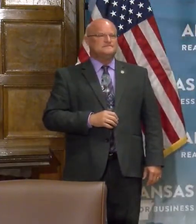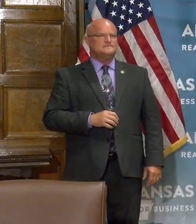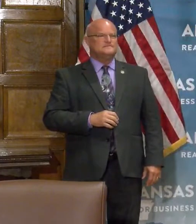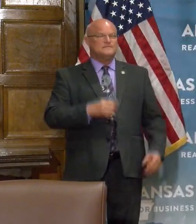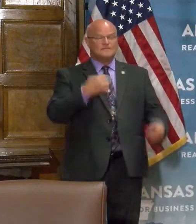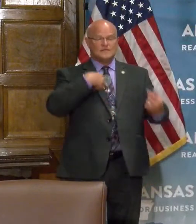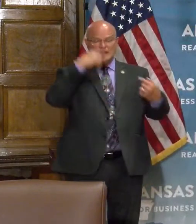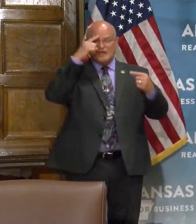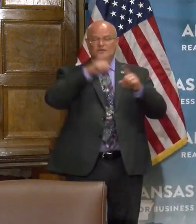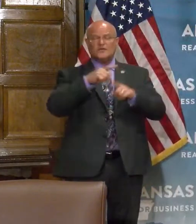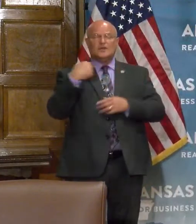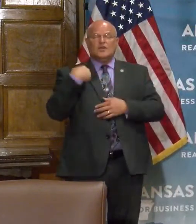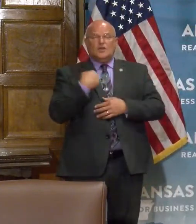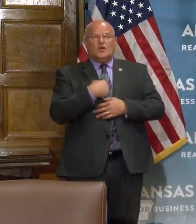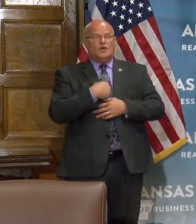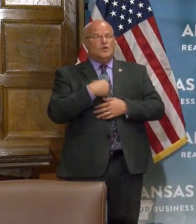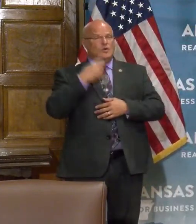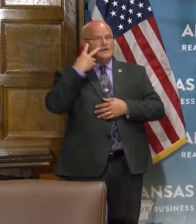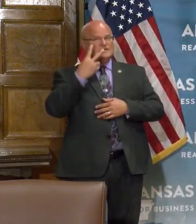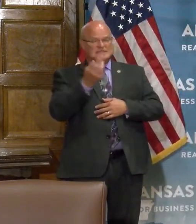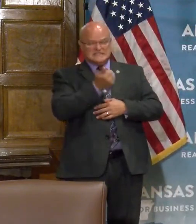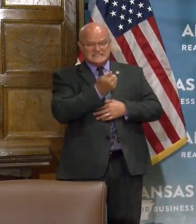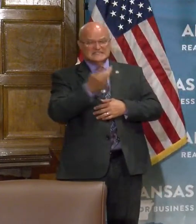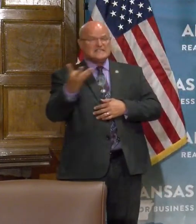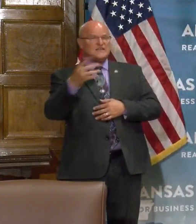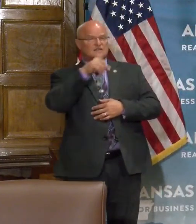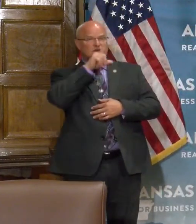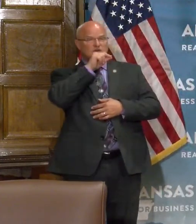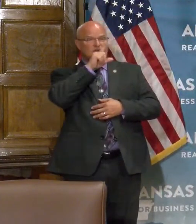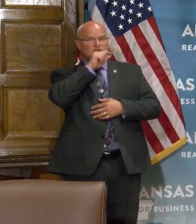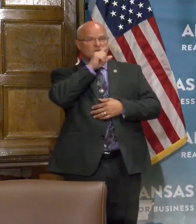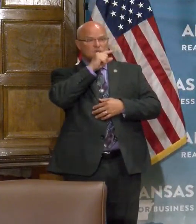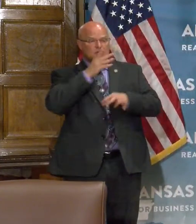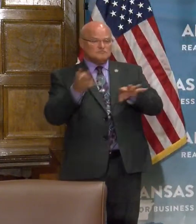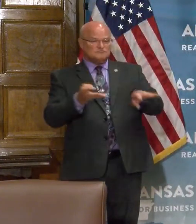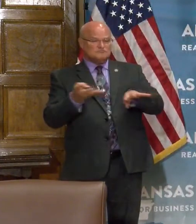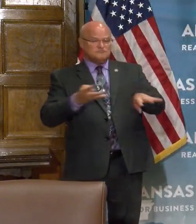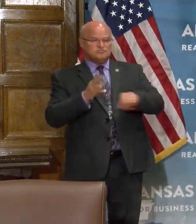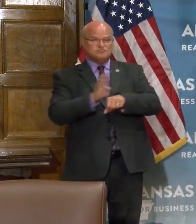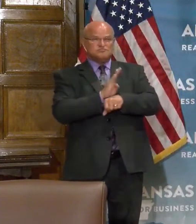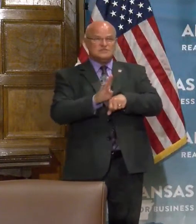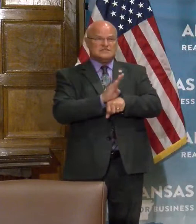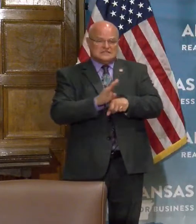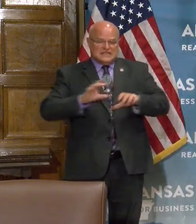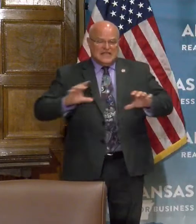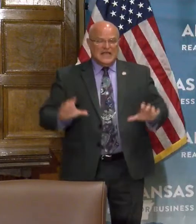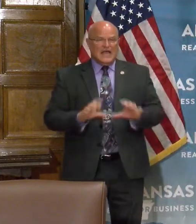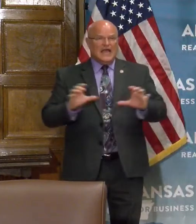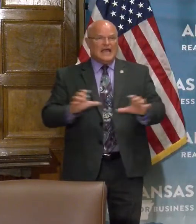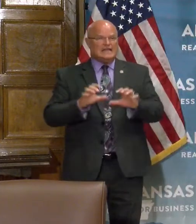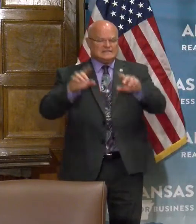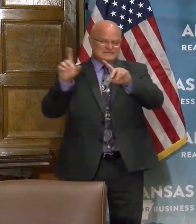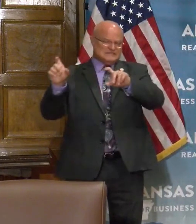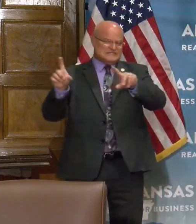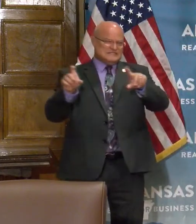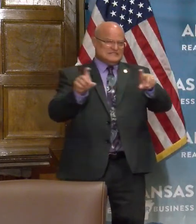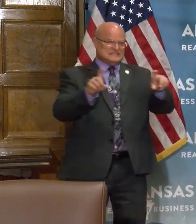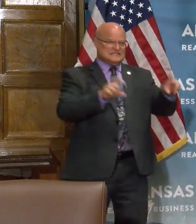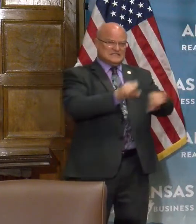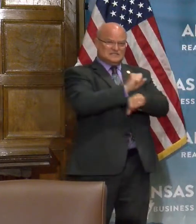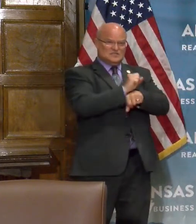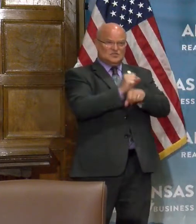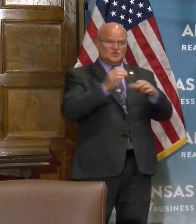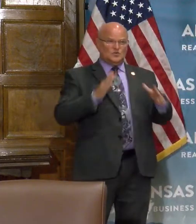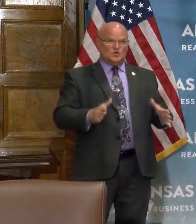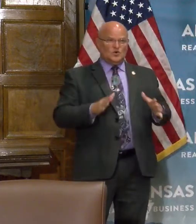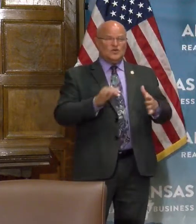I agree. We've seen a number of poultry-related businesses actively go test their